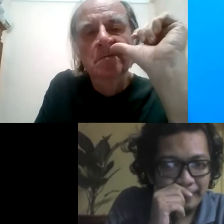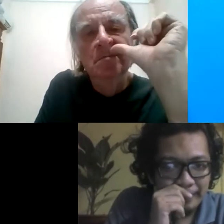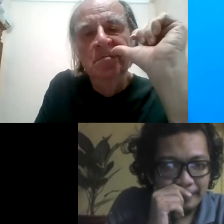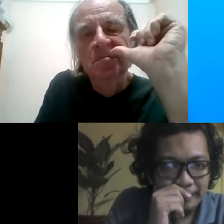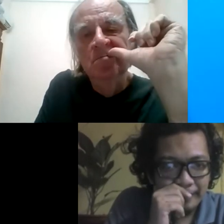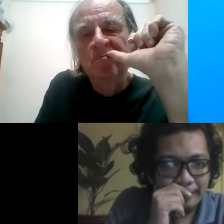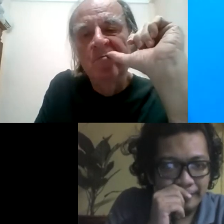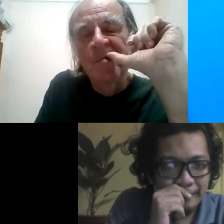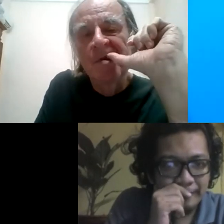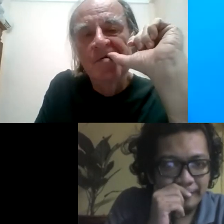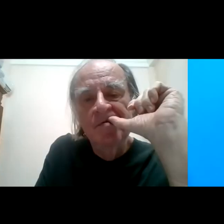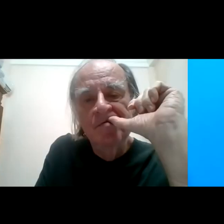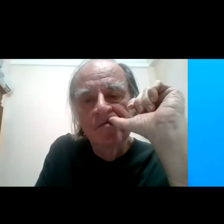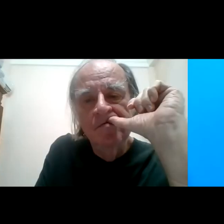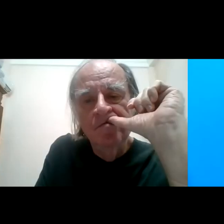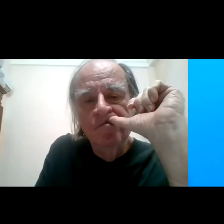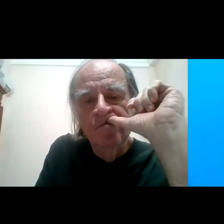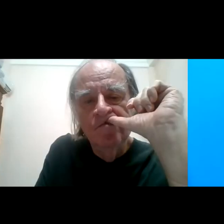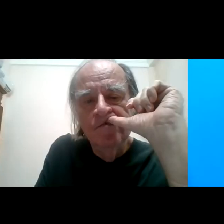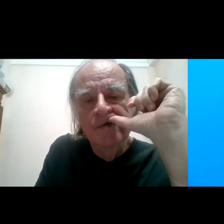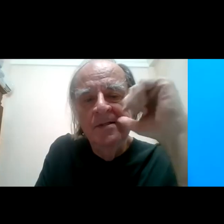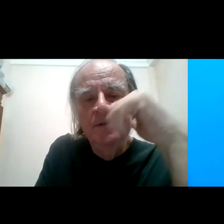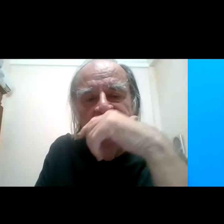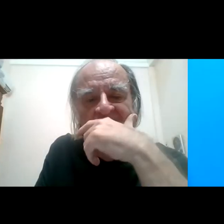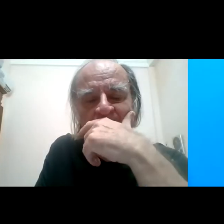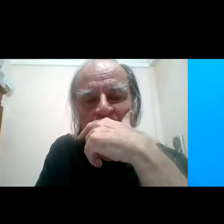So Nat wants to review.